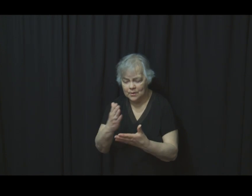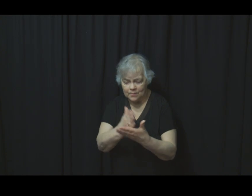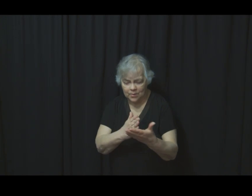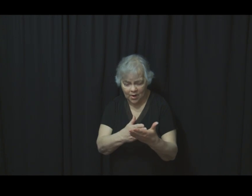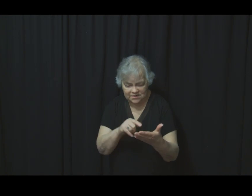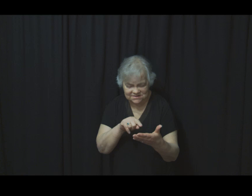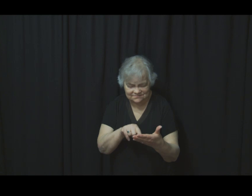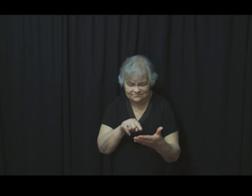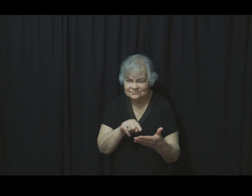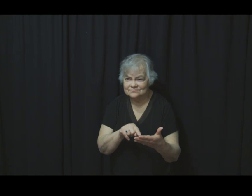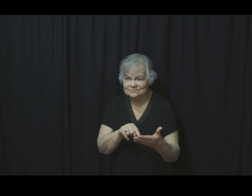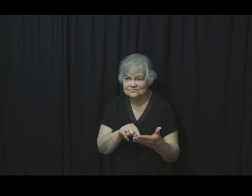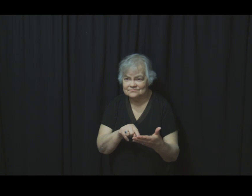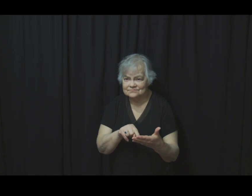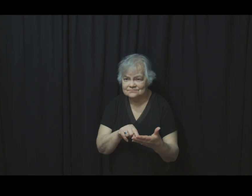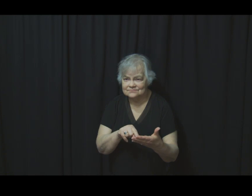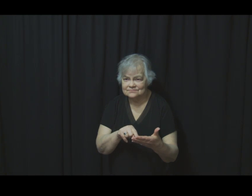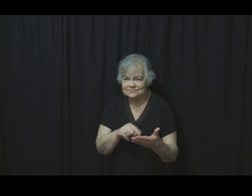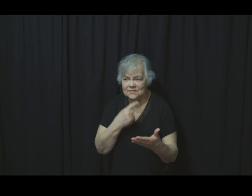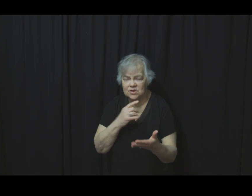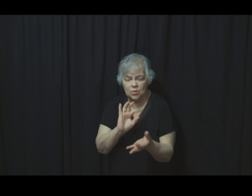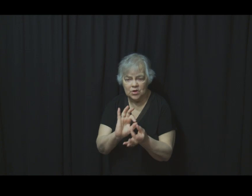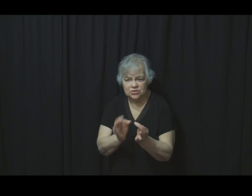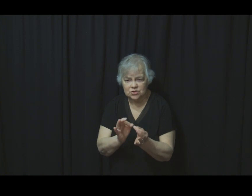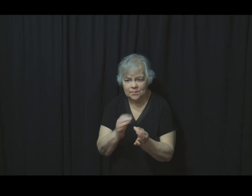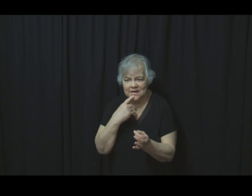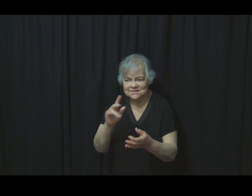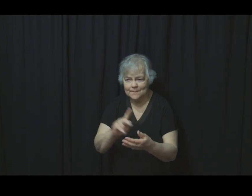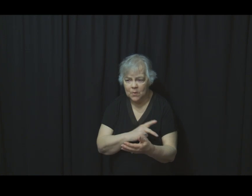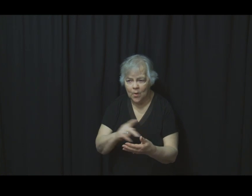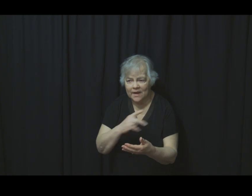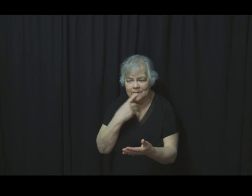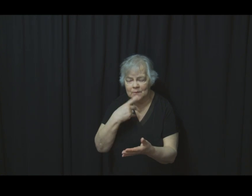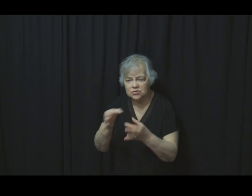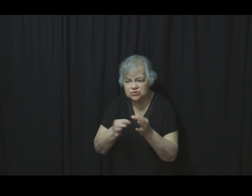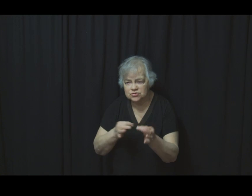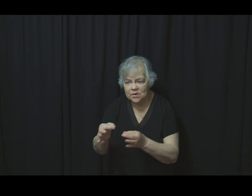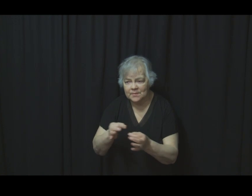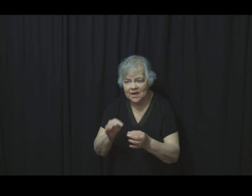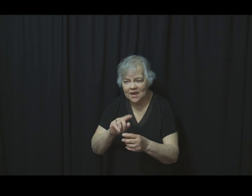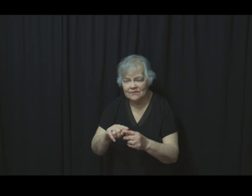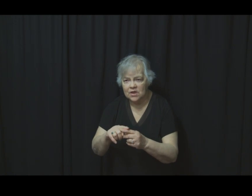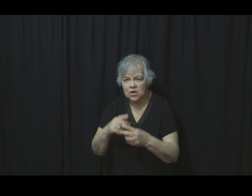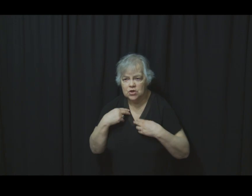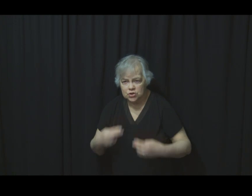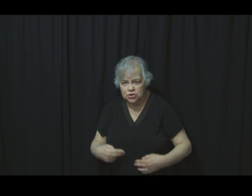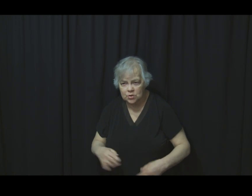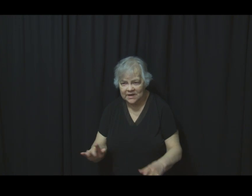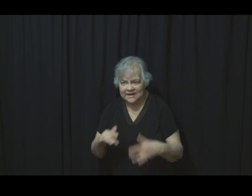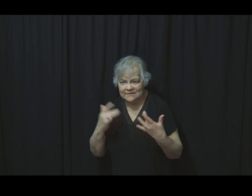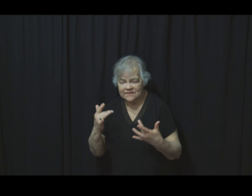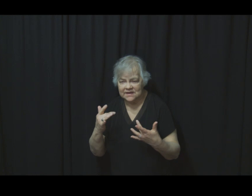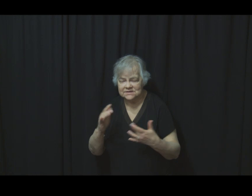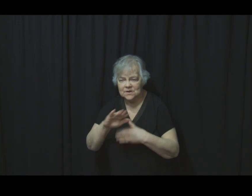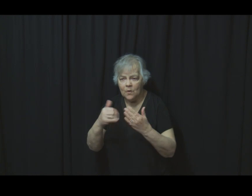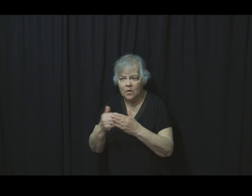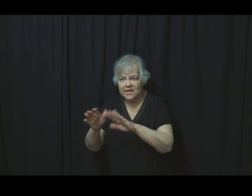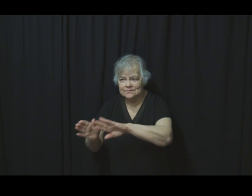going to interpret as poetic or descriptions of human events. All that